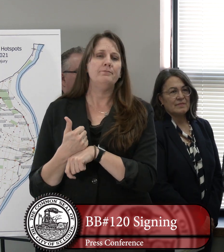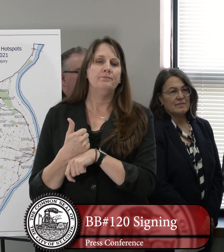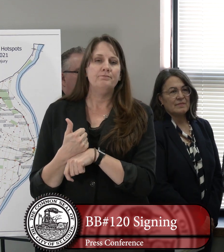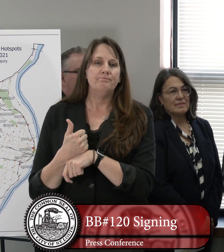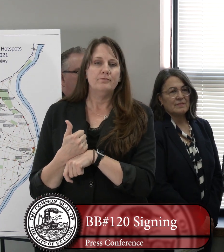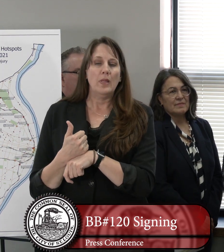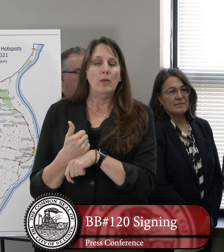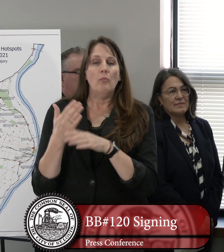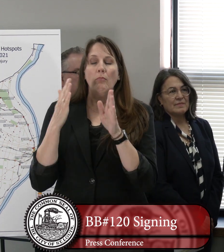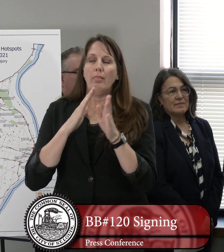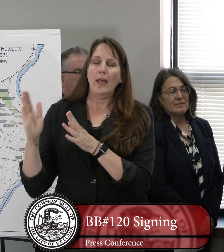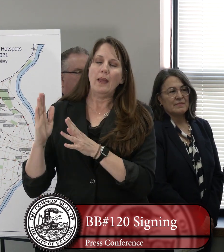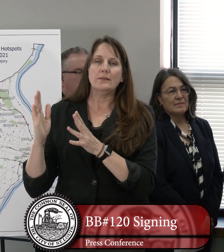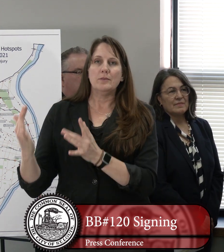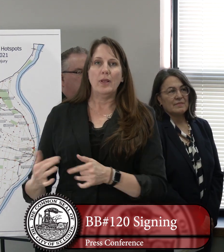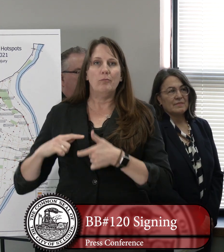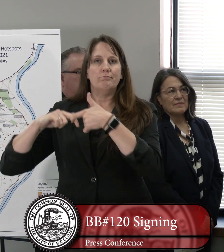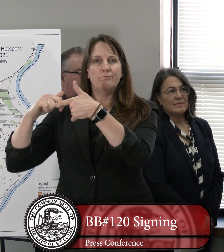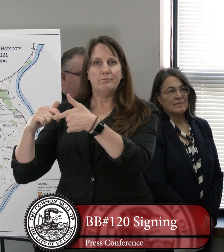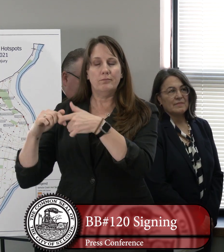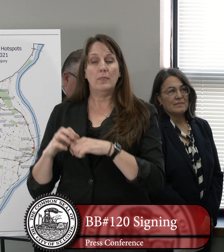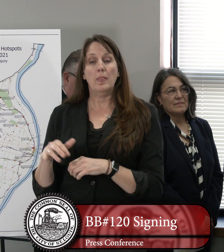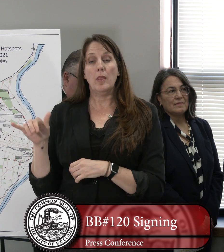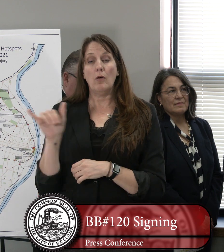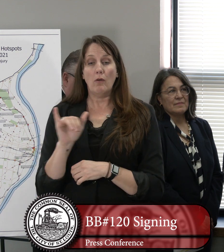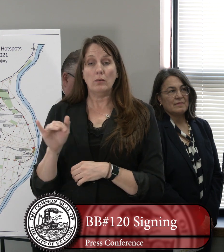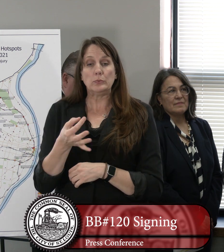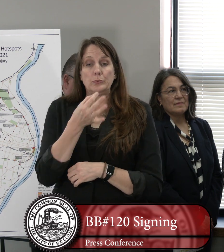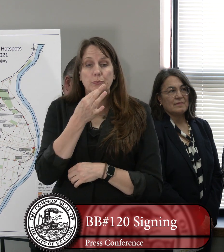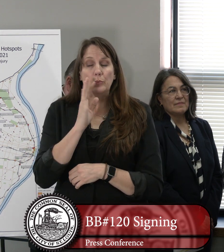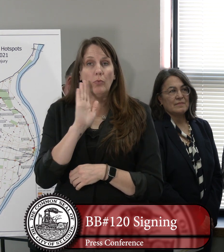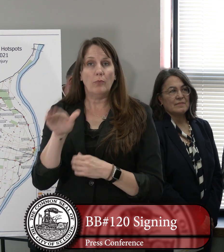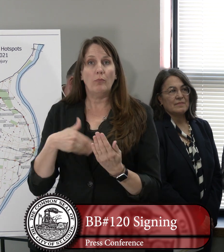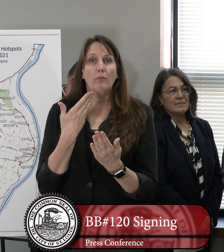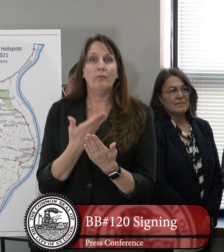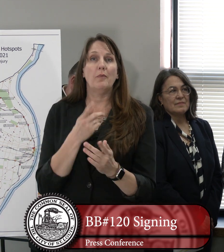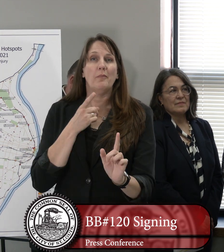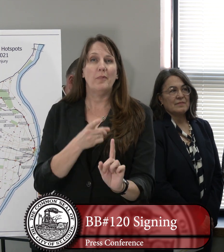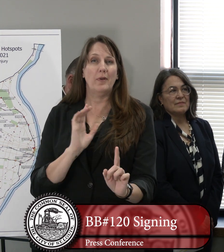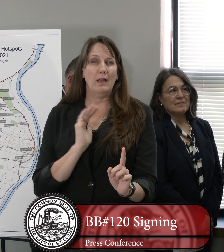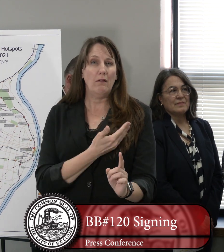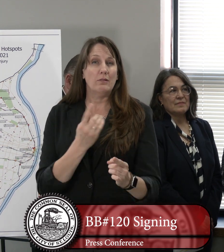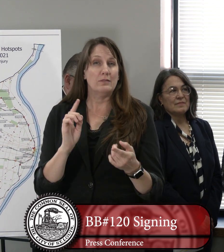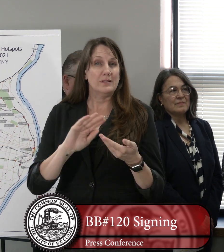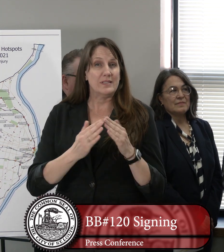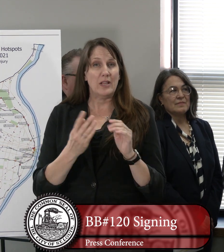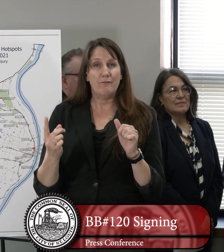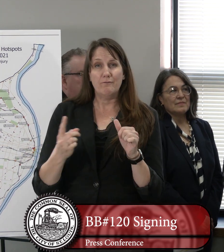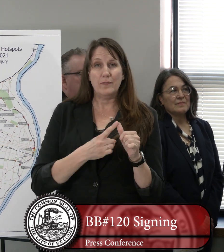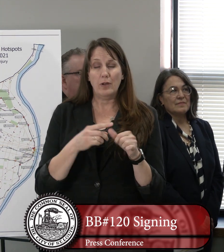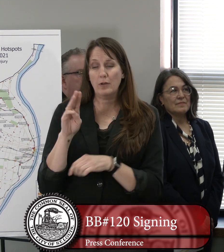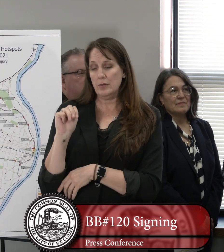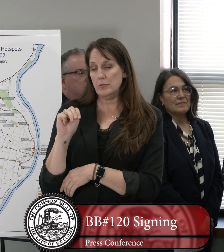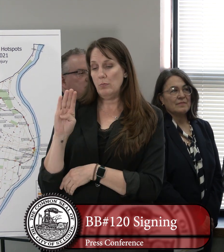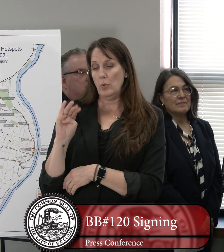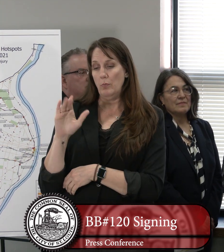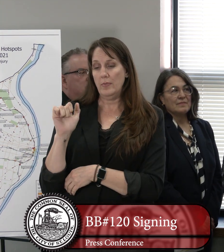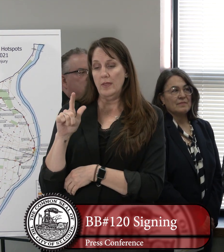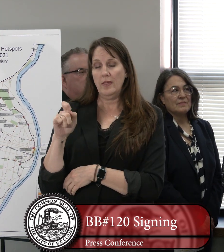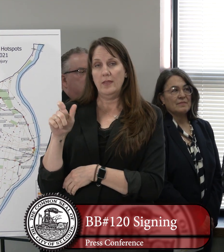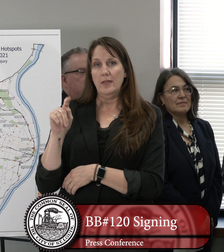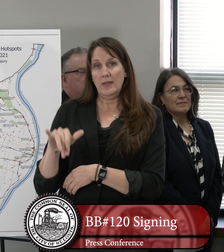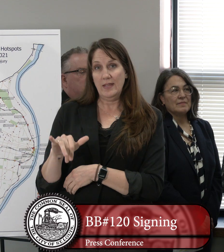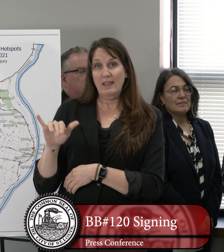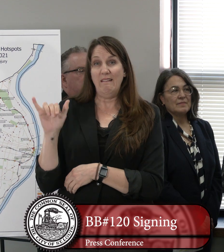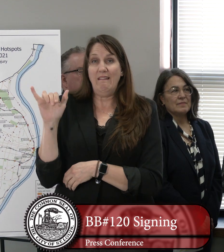shelf, and it also puts us on the path towards our city's first ever mobility and transportation